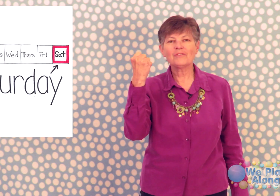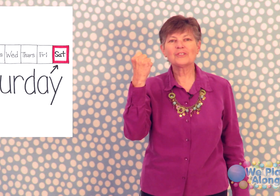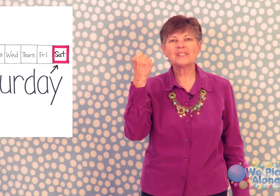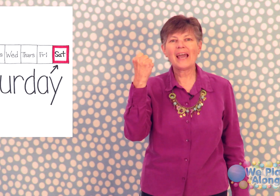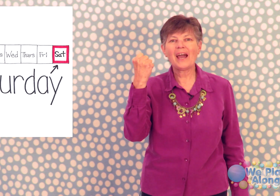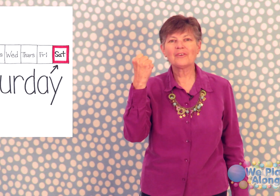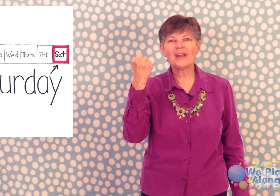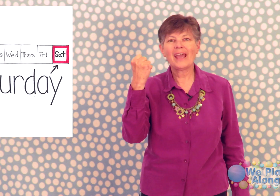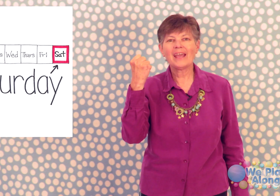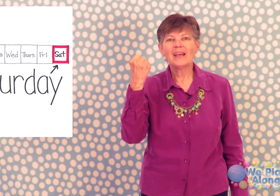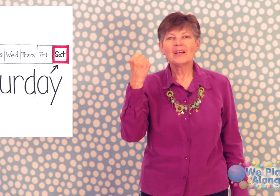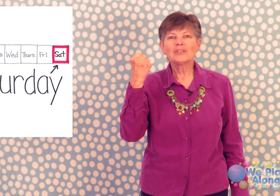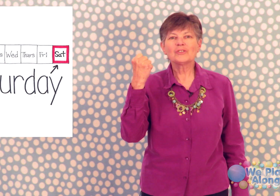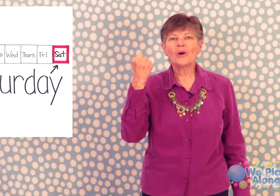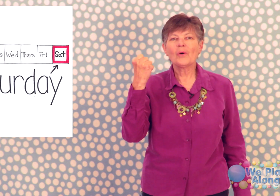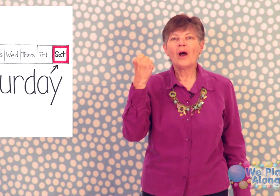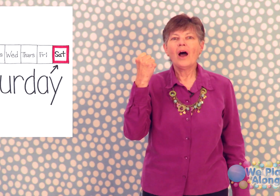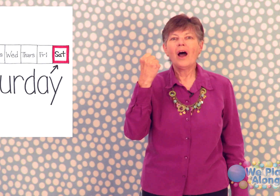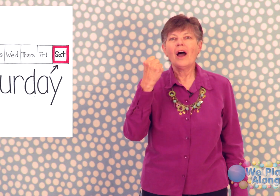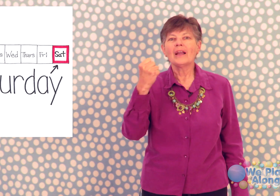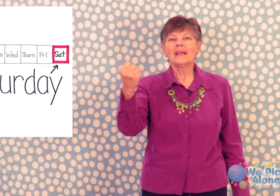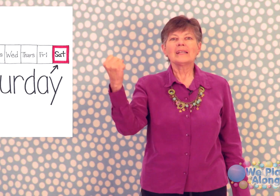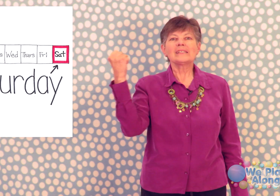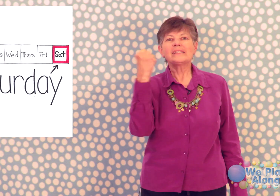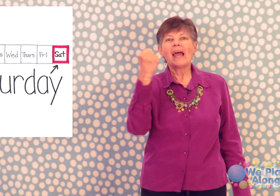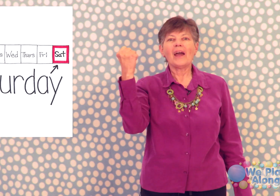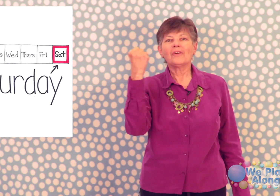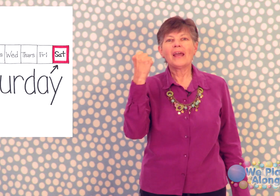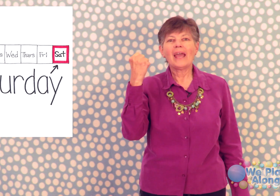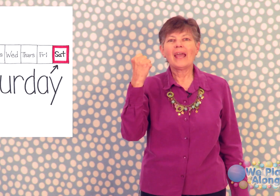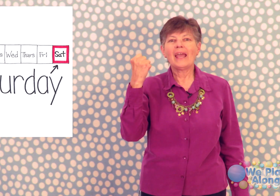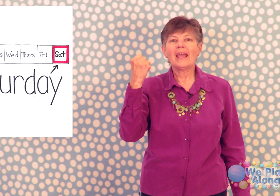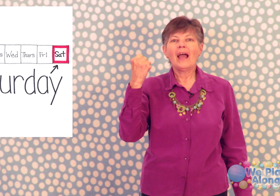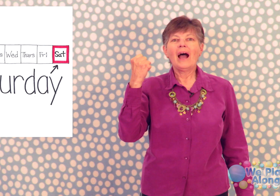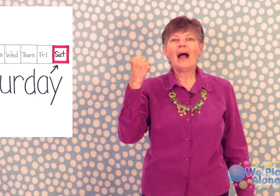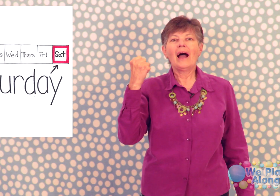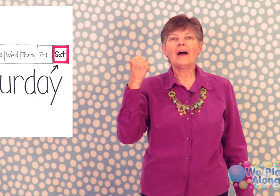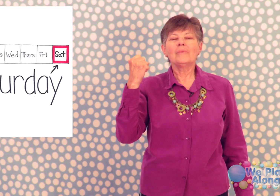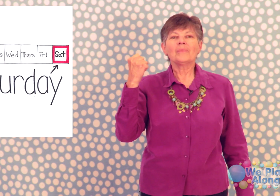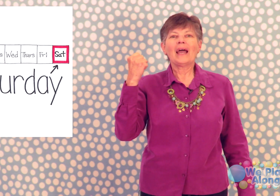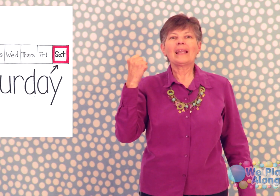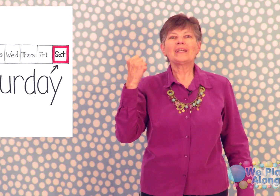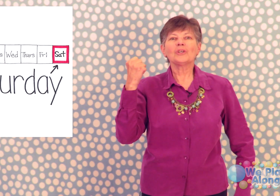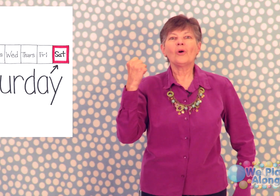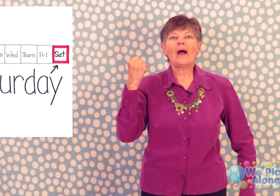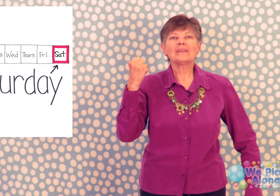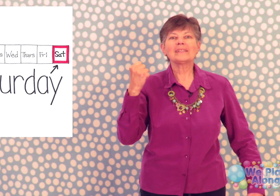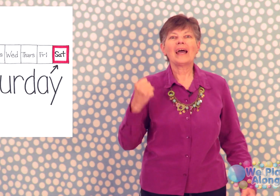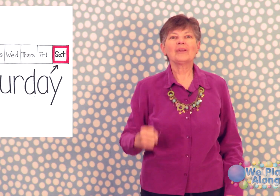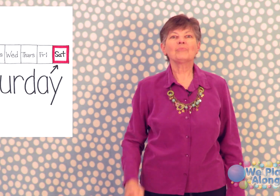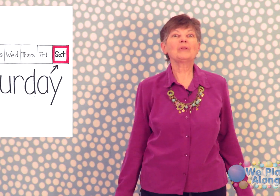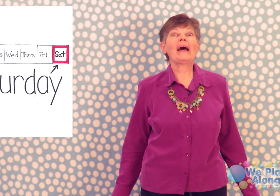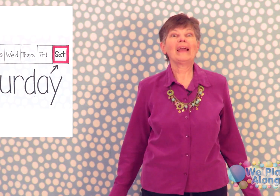for Saturday. So on Saturday, I like to go outside and play.